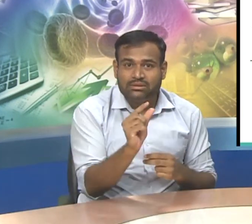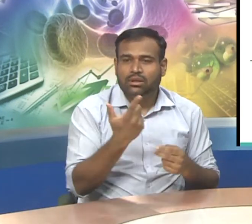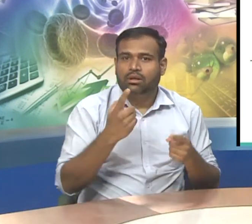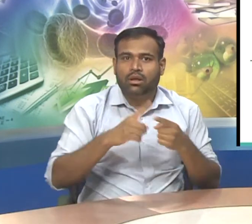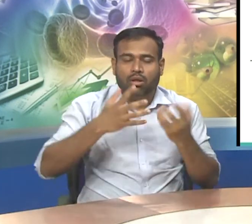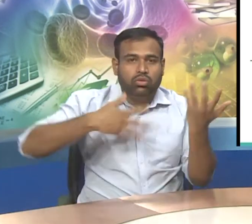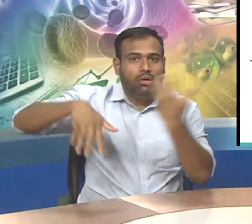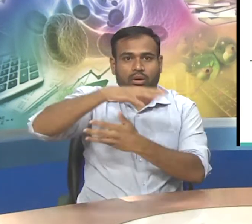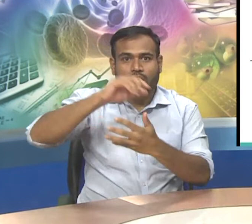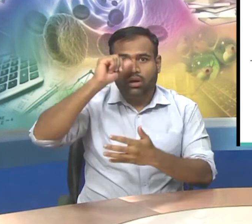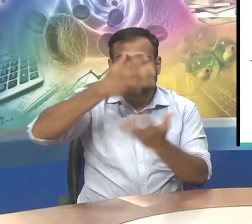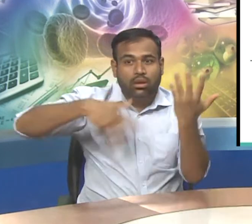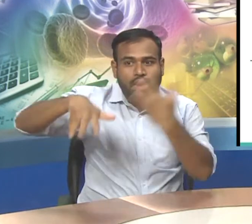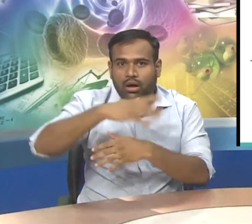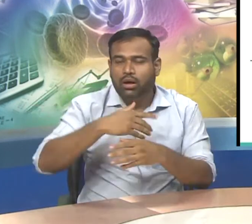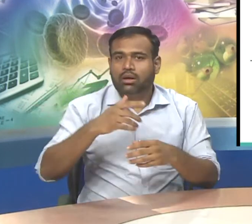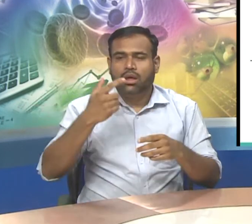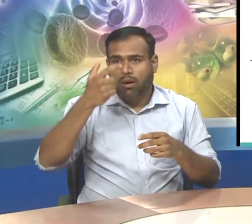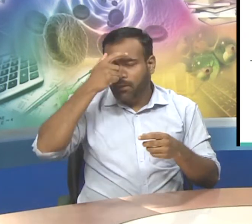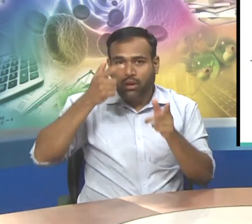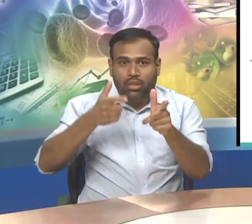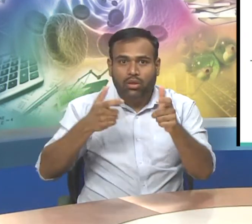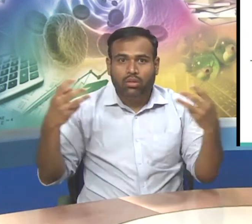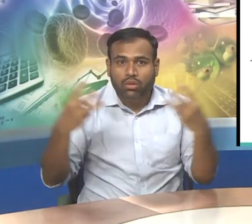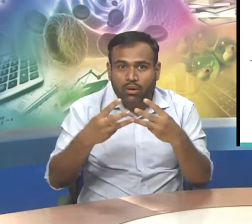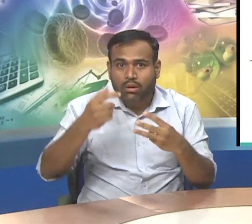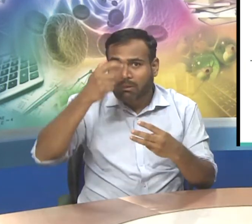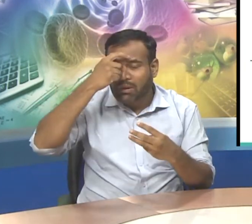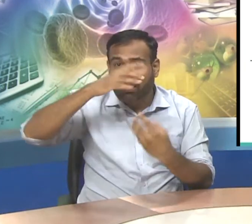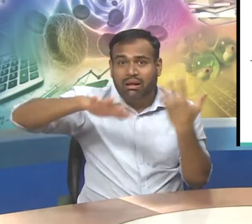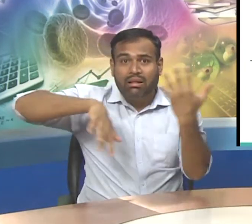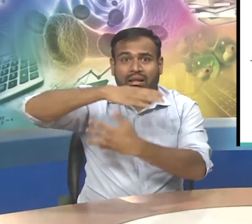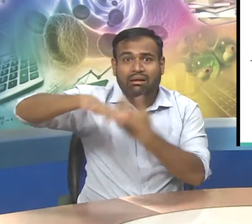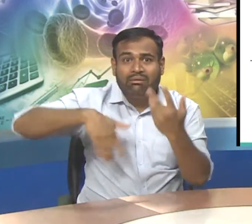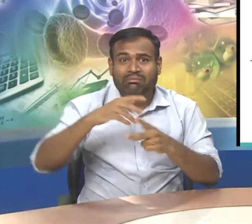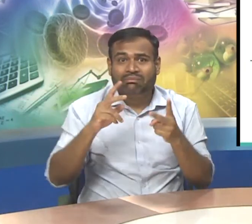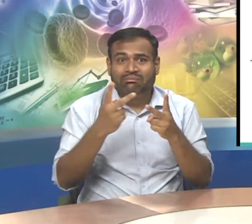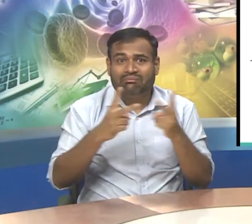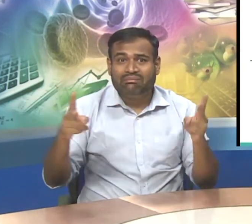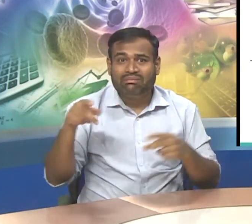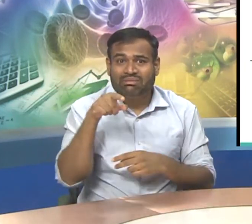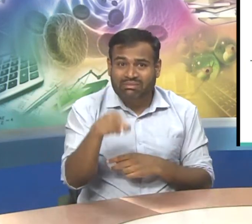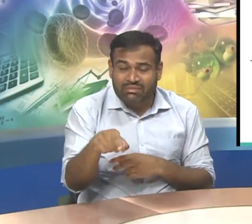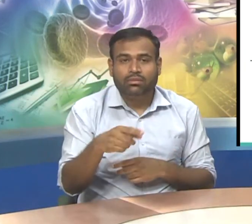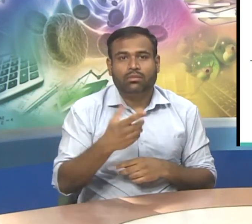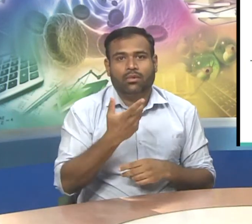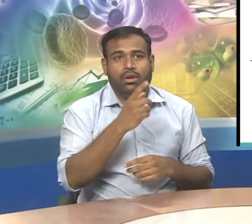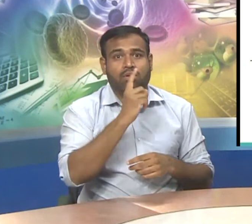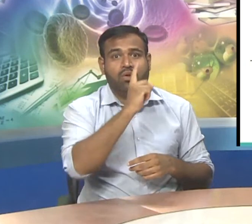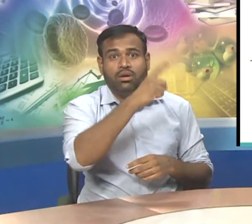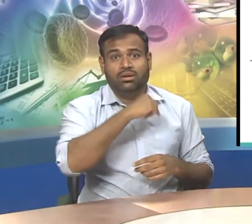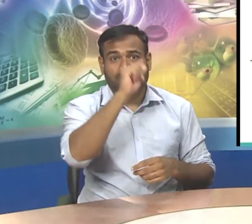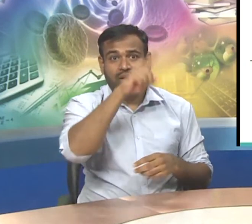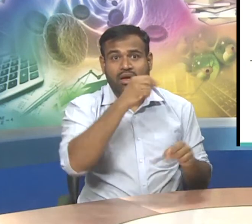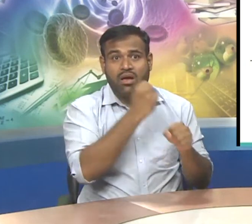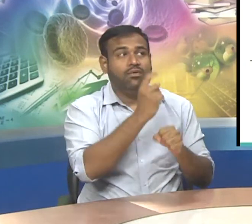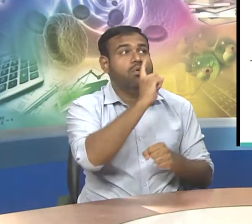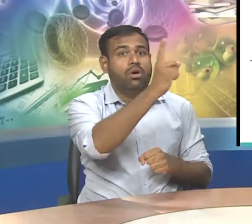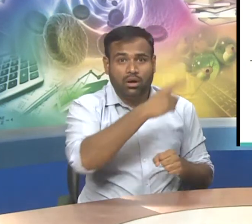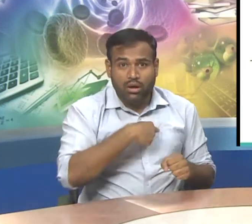breakdown of the constitutional machinery in the state. In case the governor's report is accepted by the president